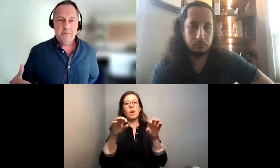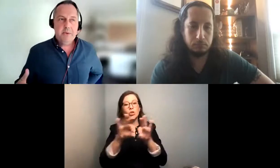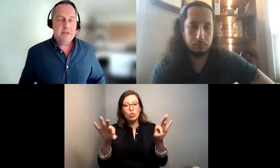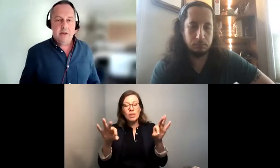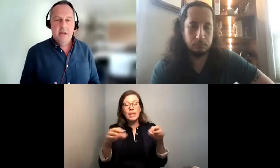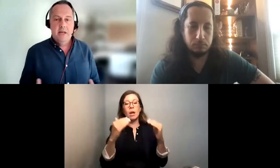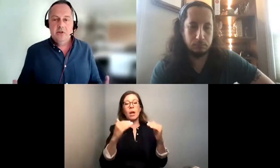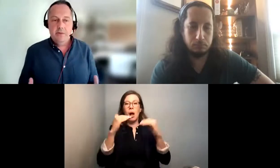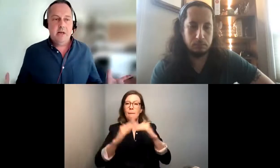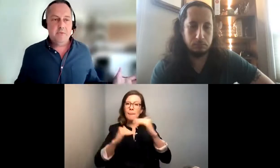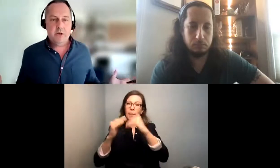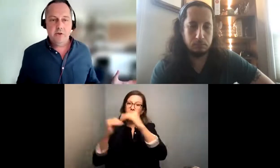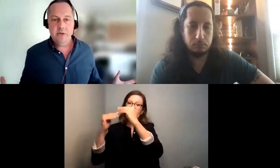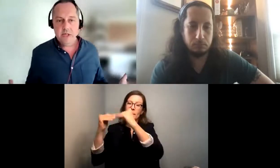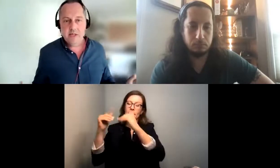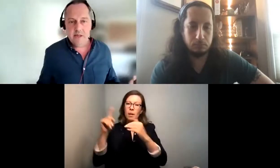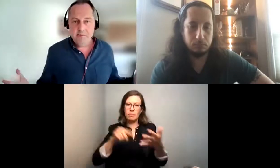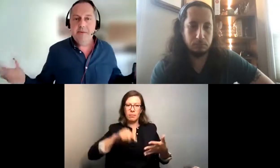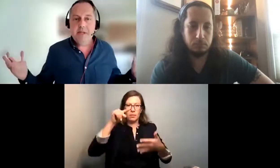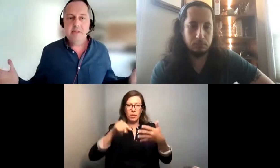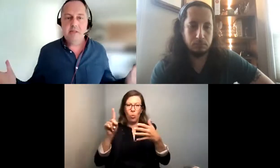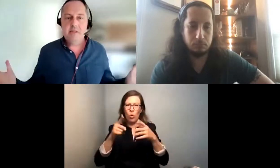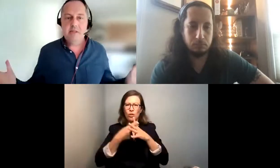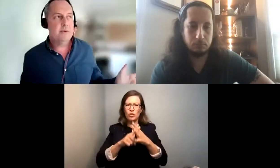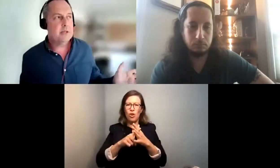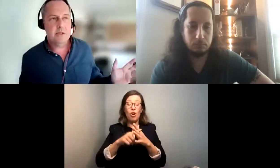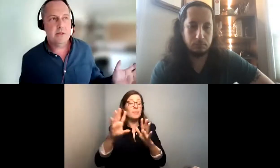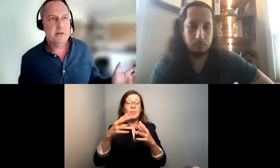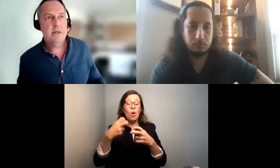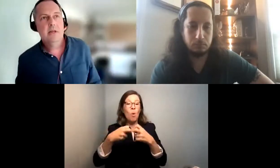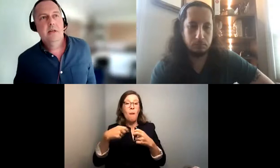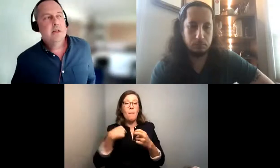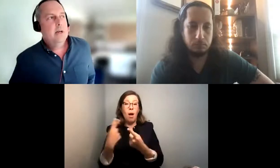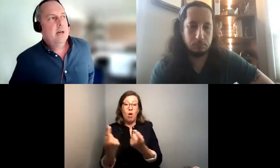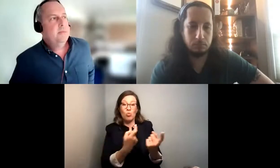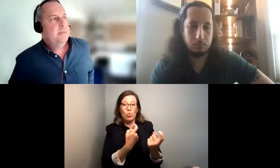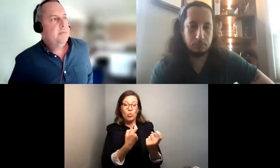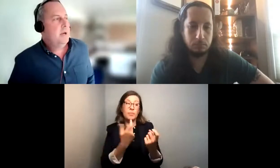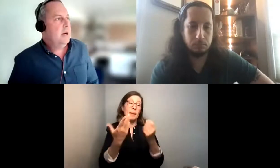up. Because the trouble is, I'm recruiting, and maybe this is the